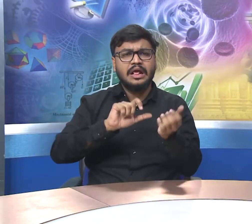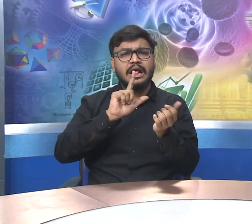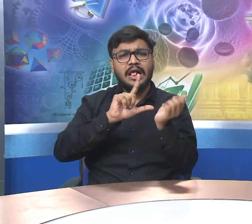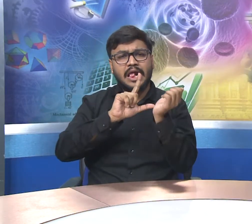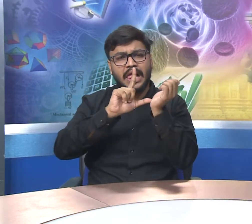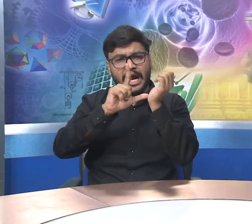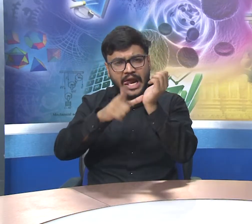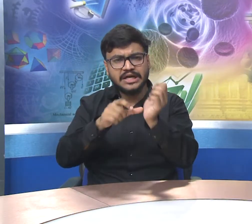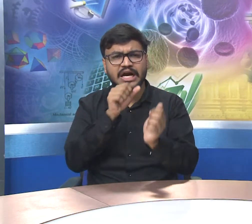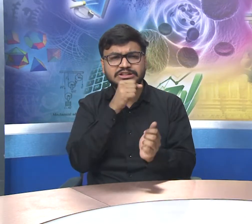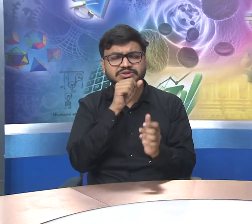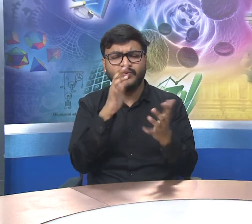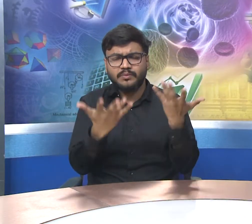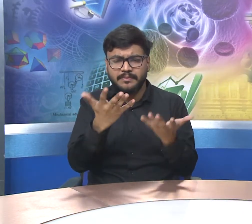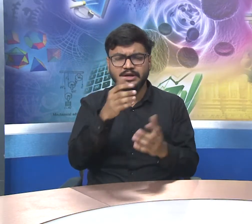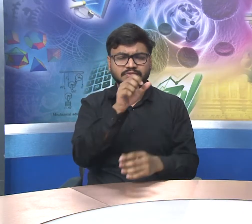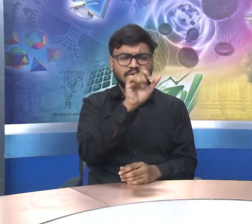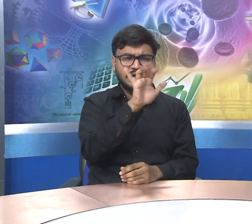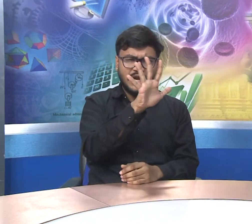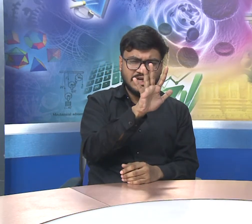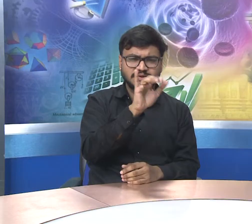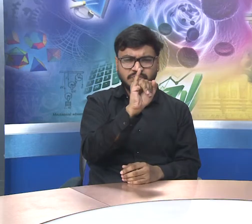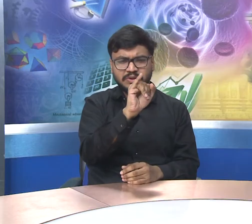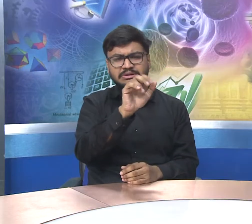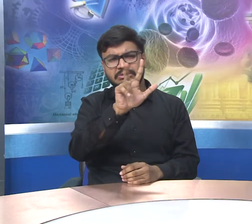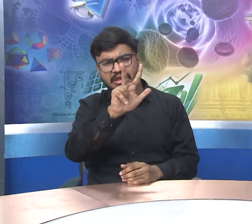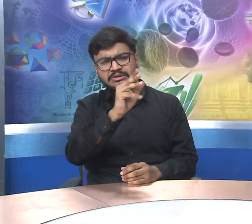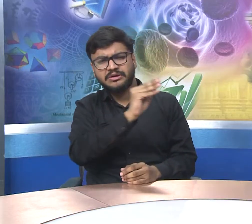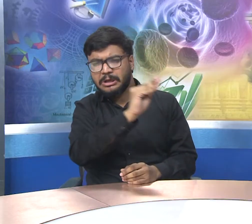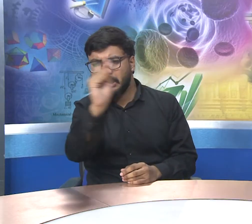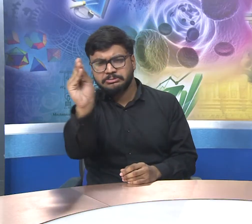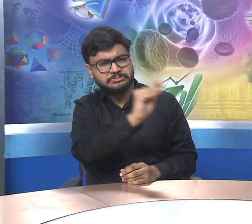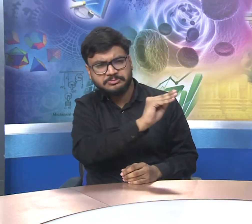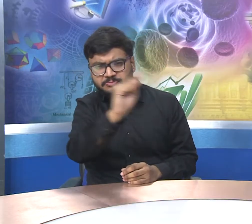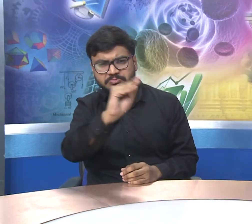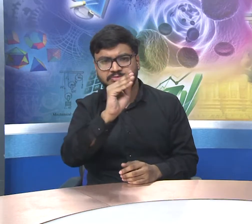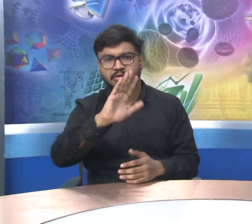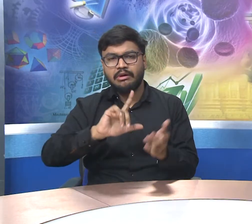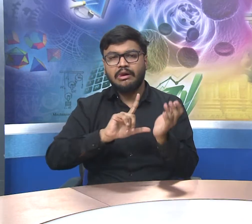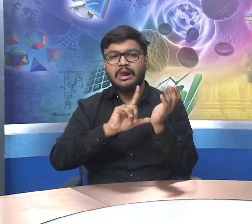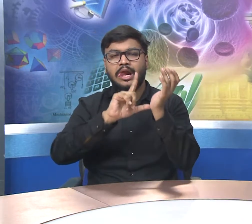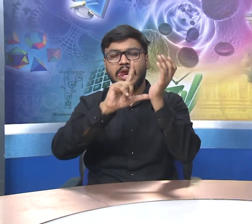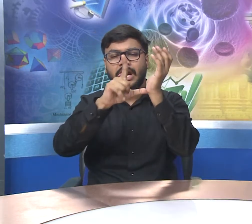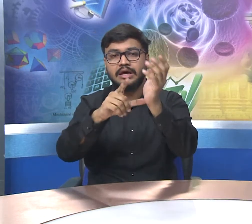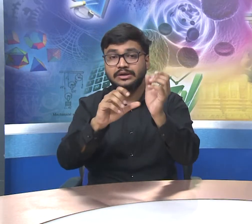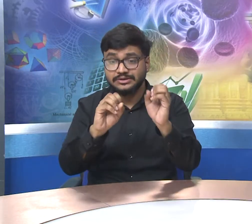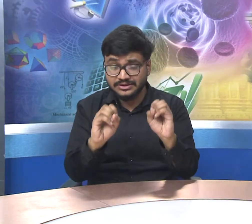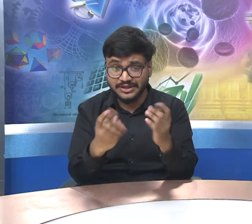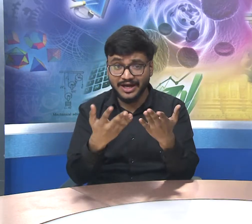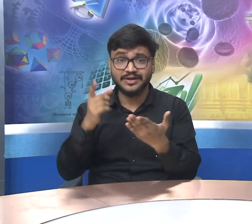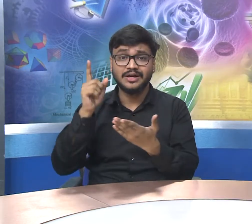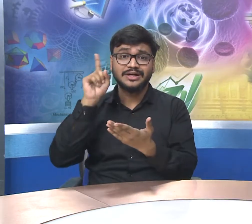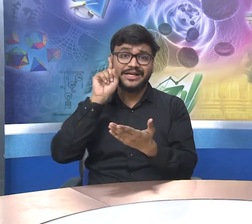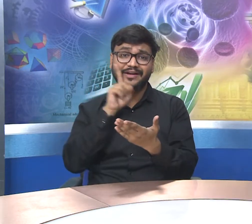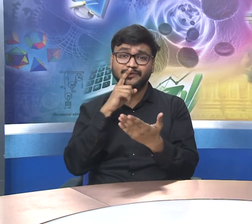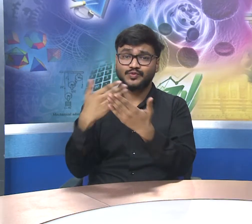They have to wait until they get enrolled in a deaf school or then start learning sign language.